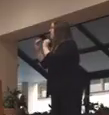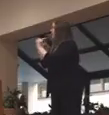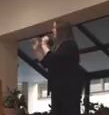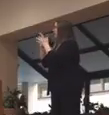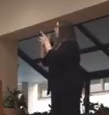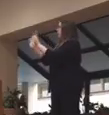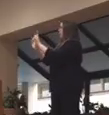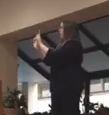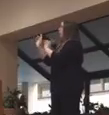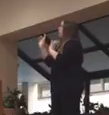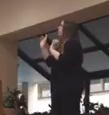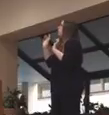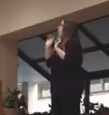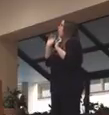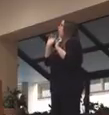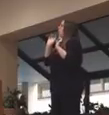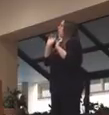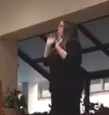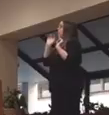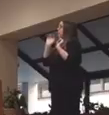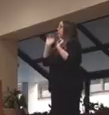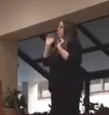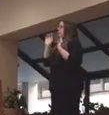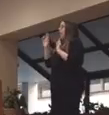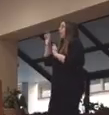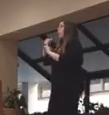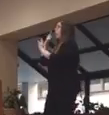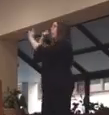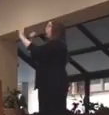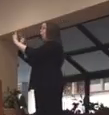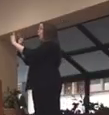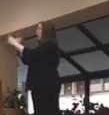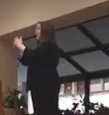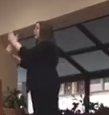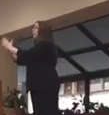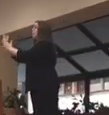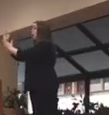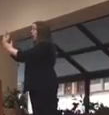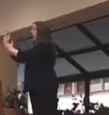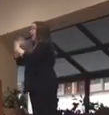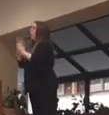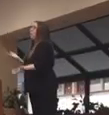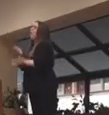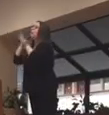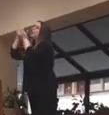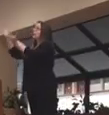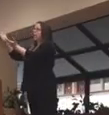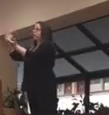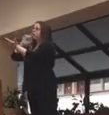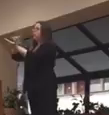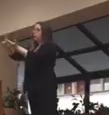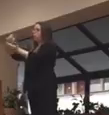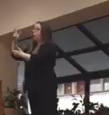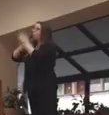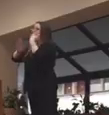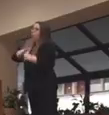Where is the license? Where are the loopholes that need to be fixed? What are the concerns of the communities? And the goal in spring is